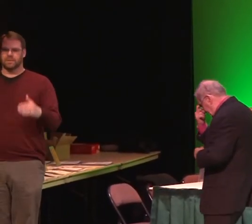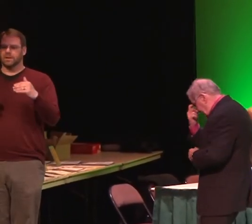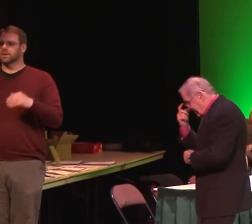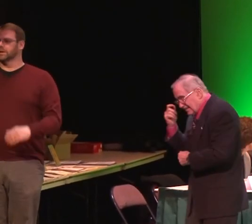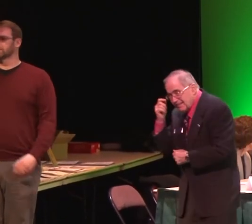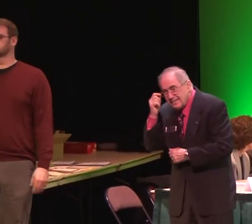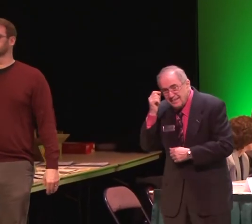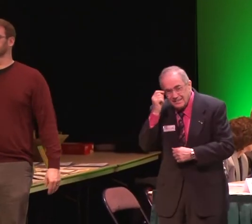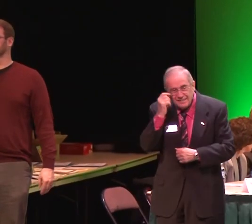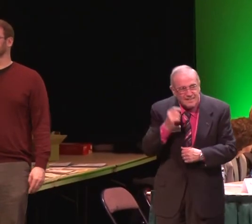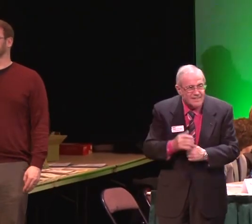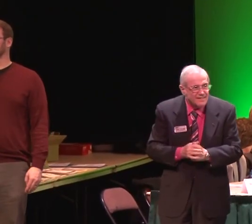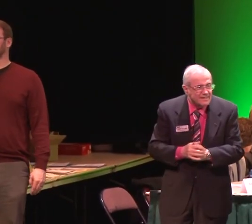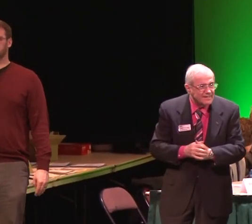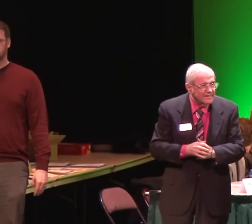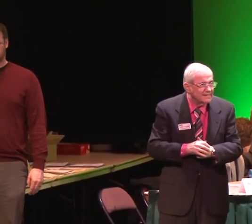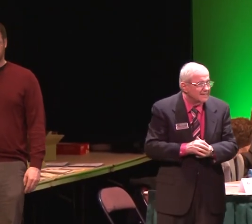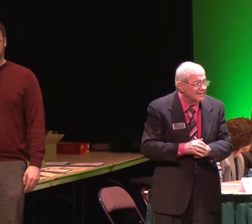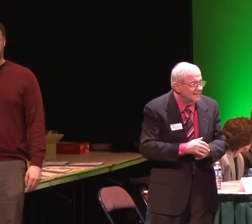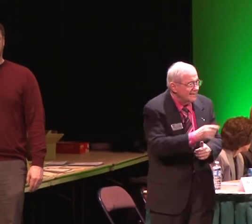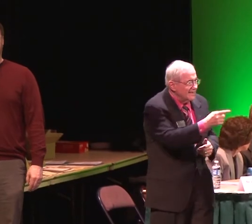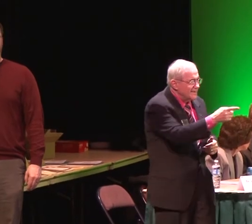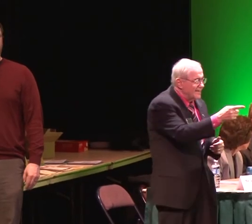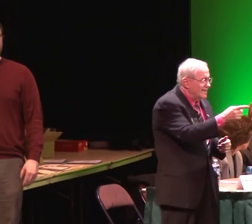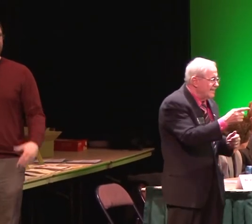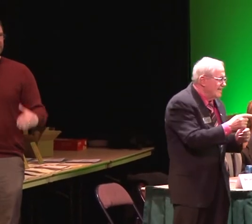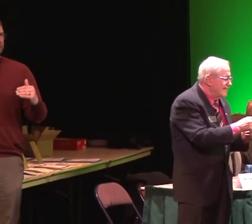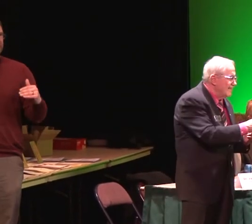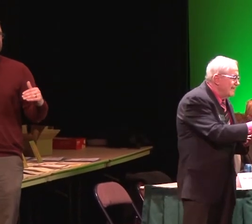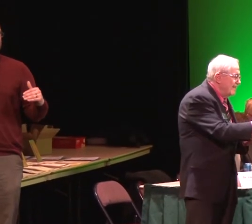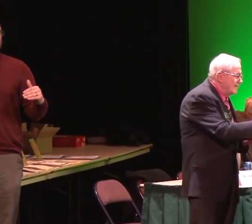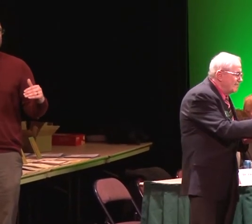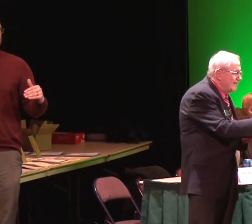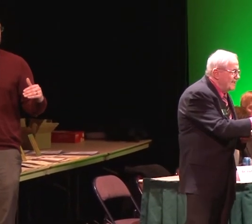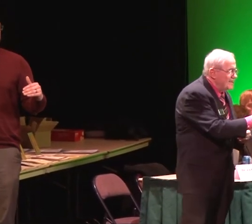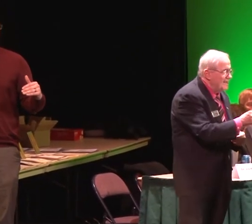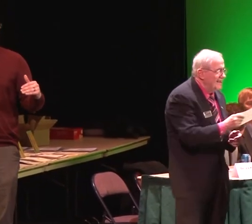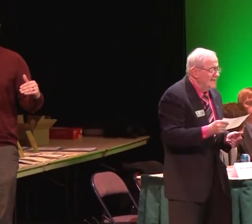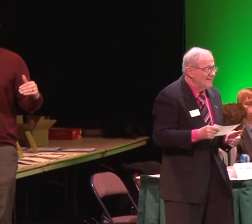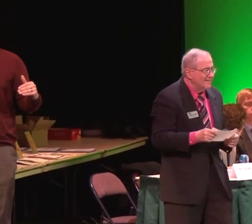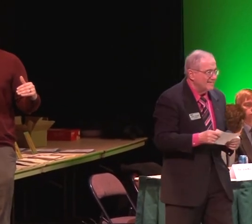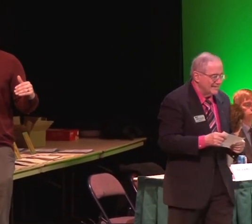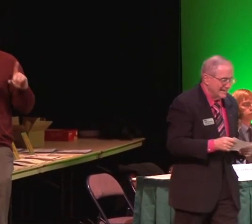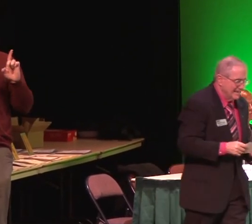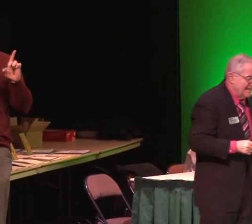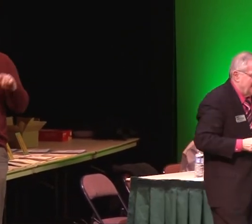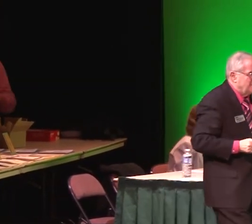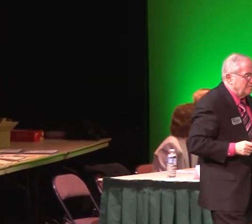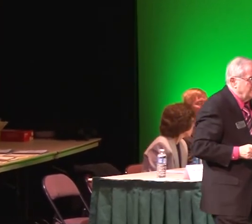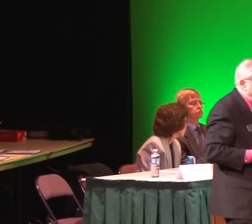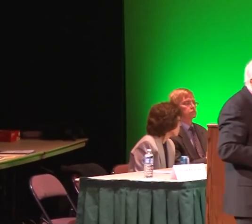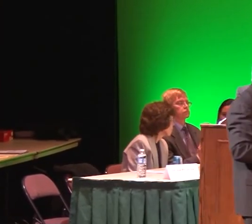Rebecca Sarkisian is the next recipient of a forum certificate of participation.